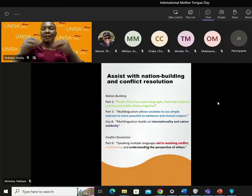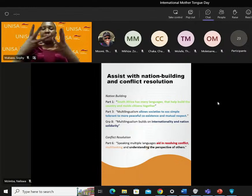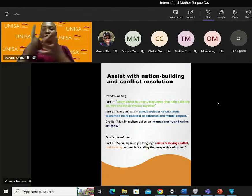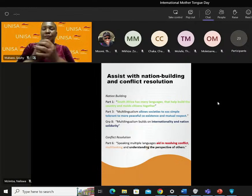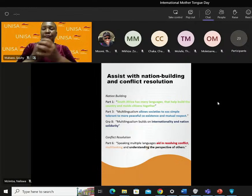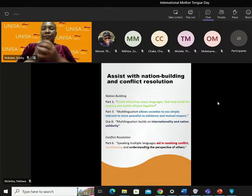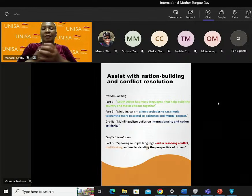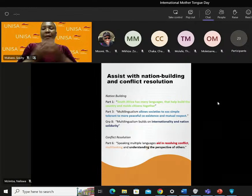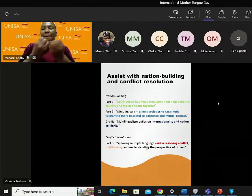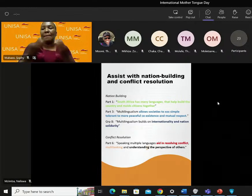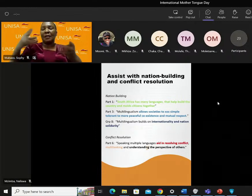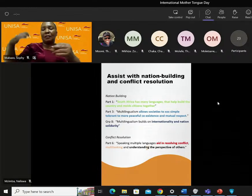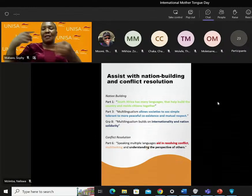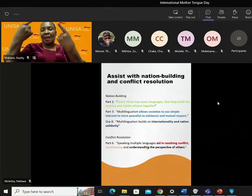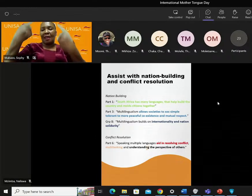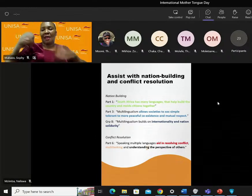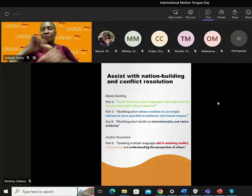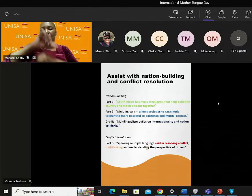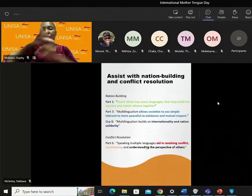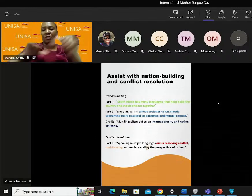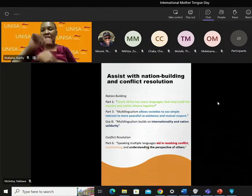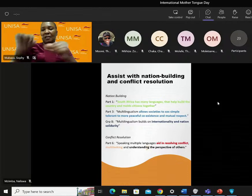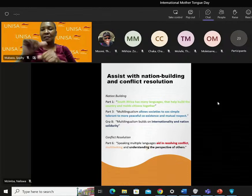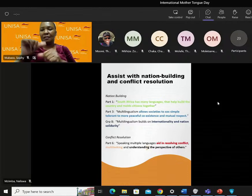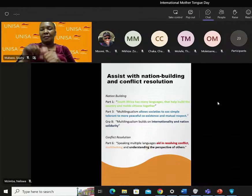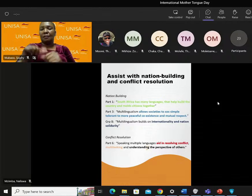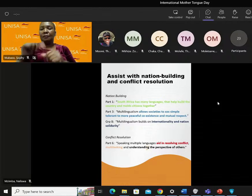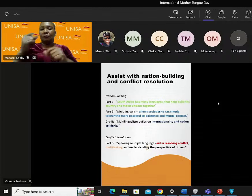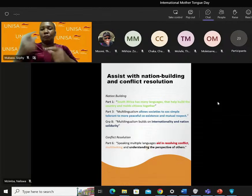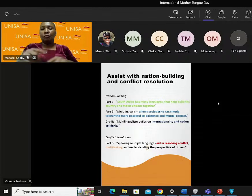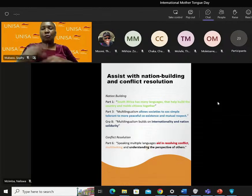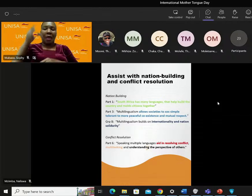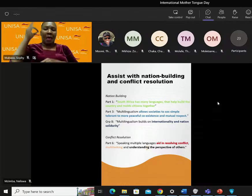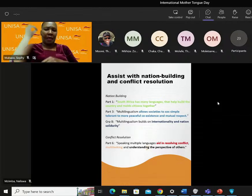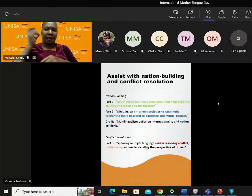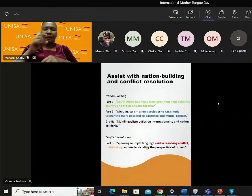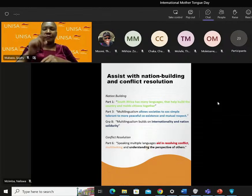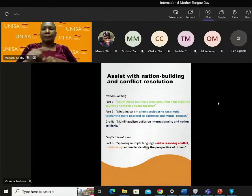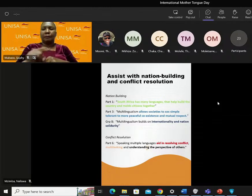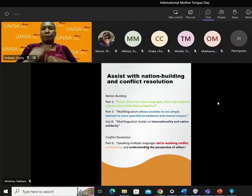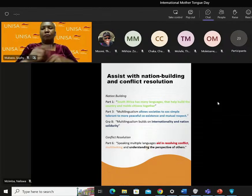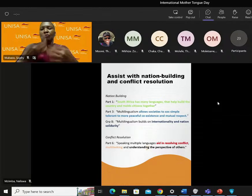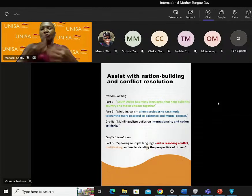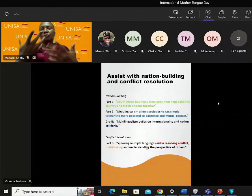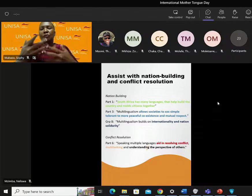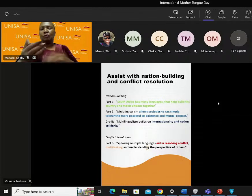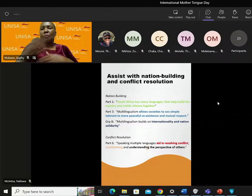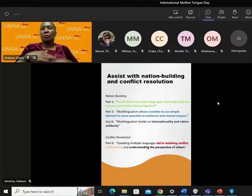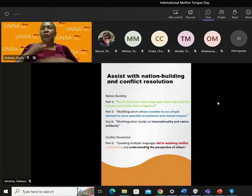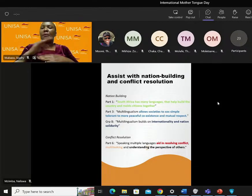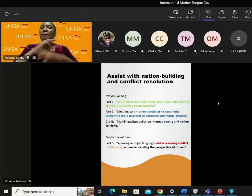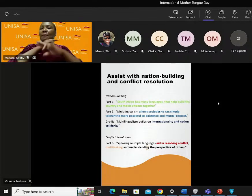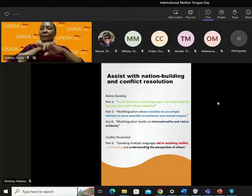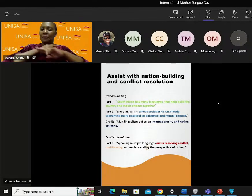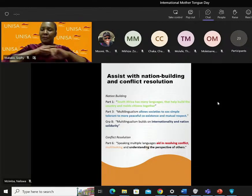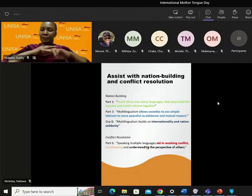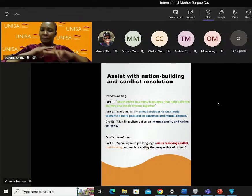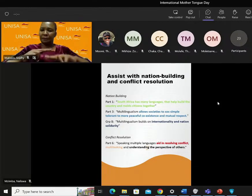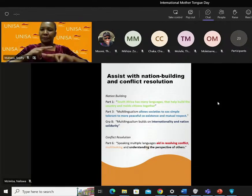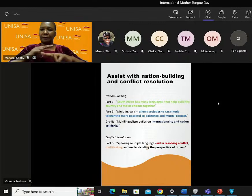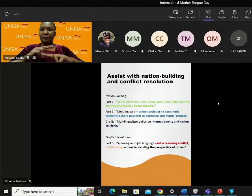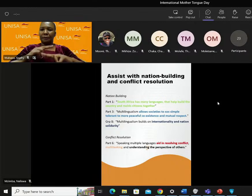Multilingualism allows societies to, inaudible, simply tolerate to a more peaceful coexistence and mutual